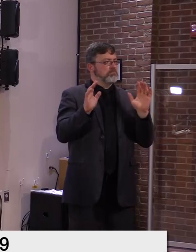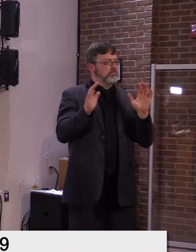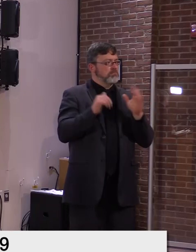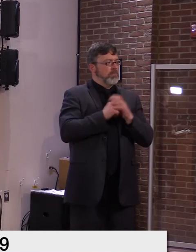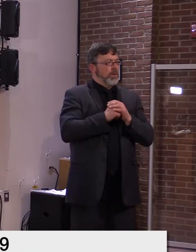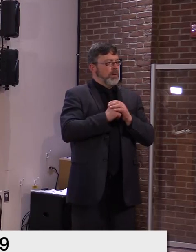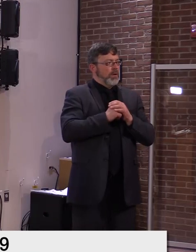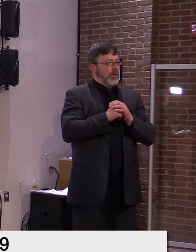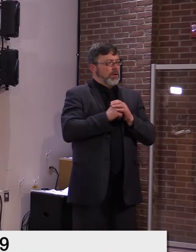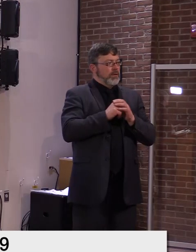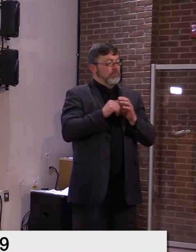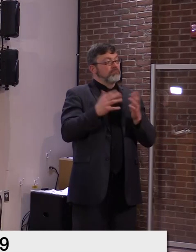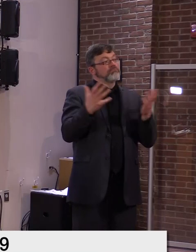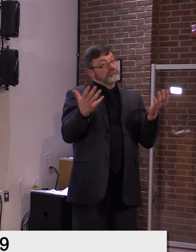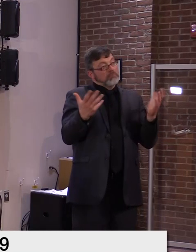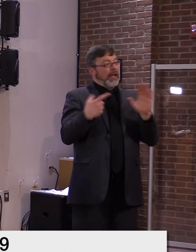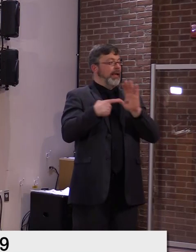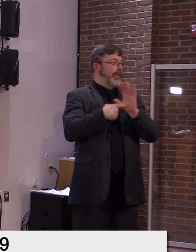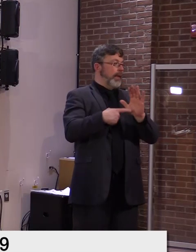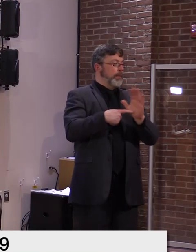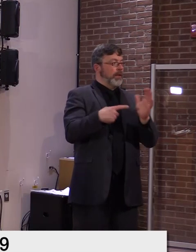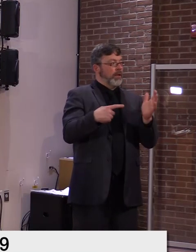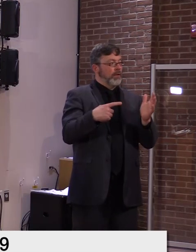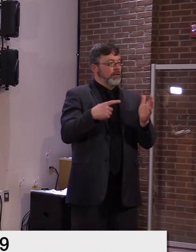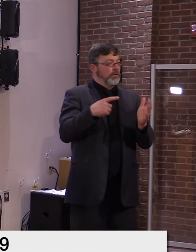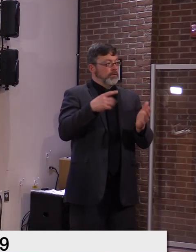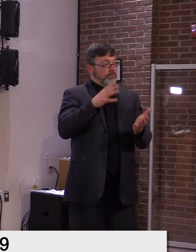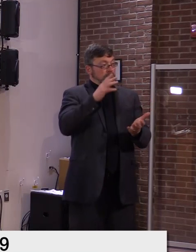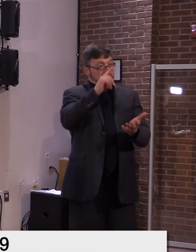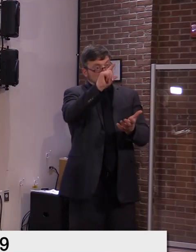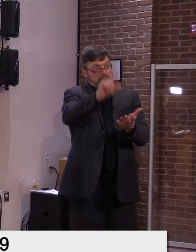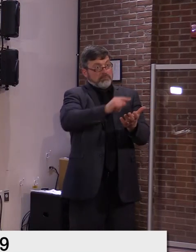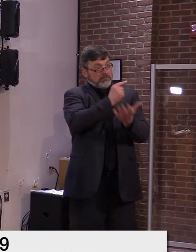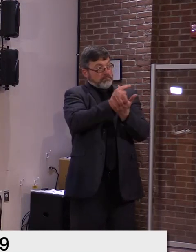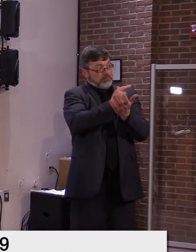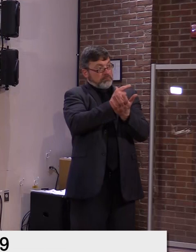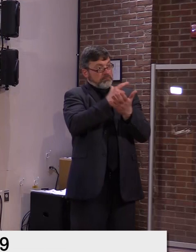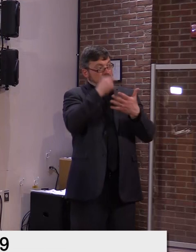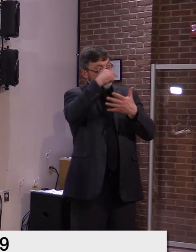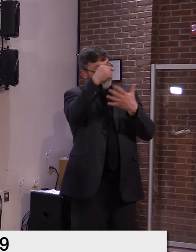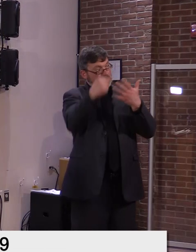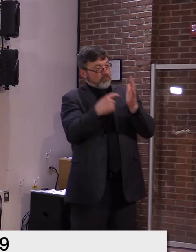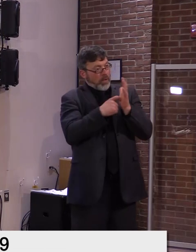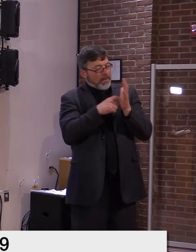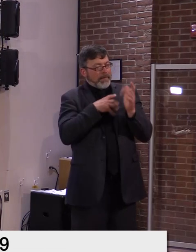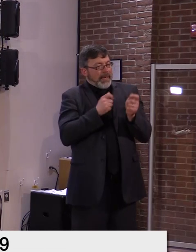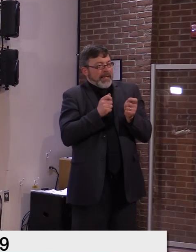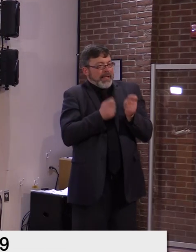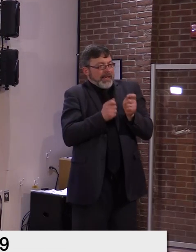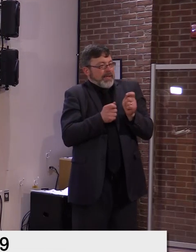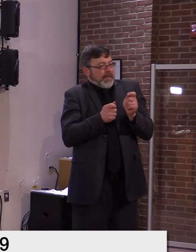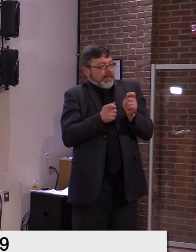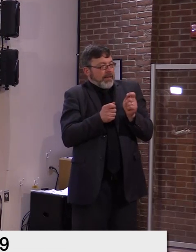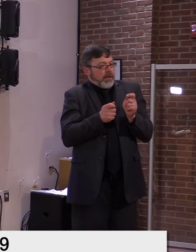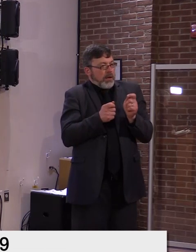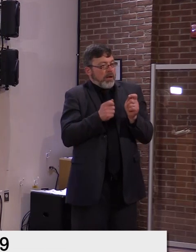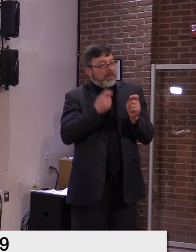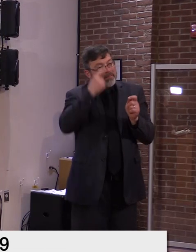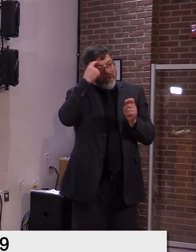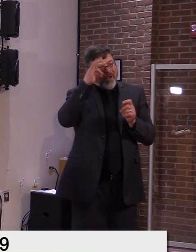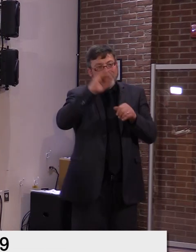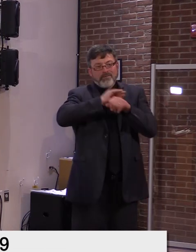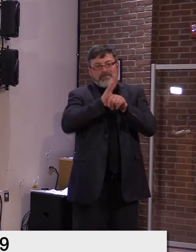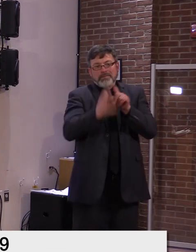that are needed for graduation that you had prior to COVID. So we stand ready to assist